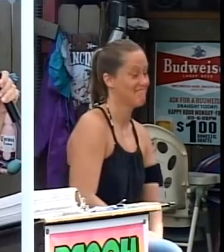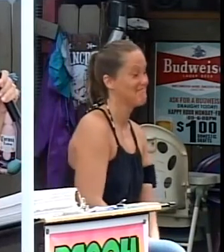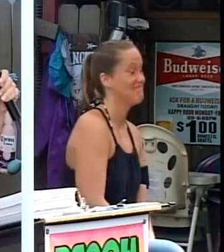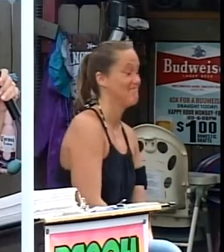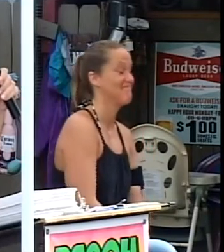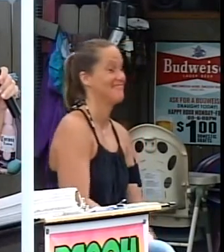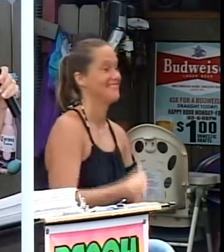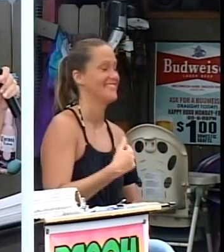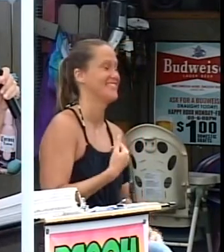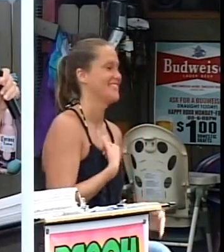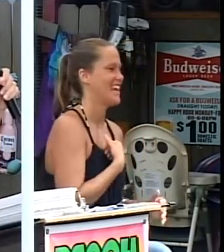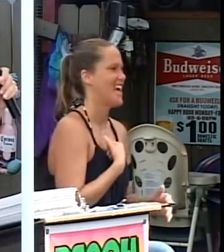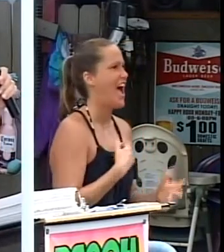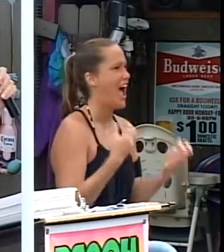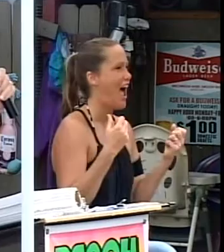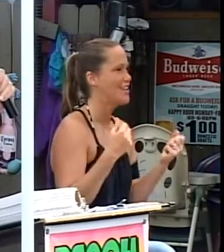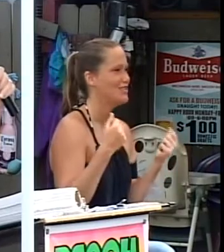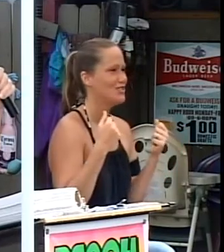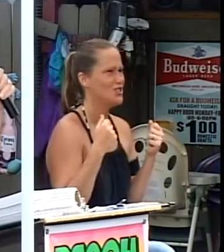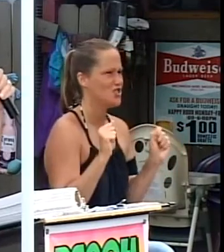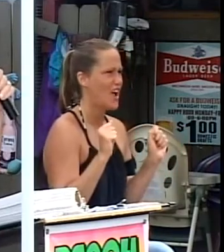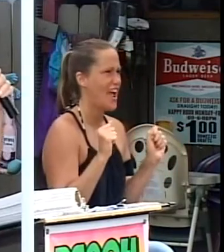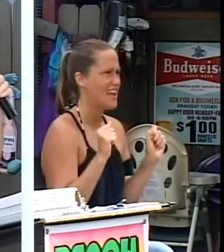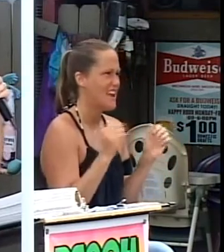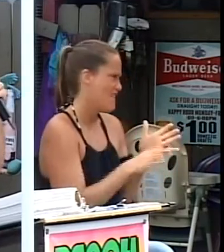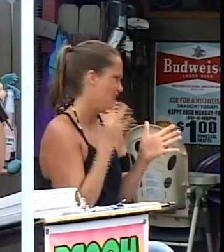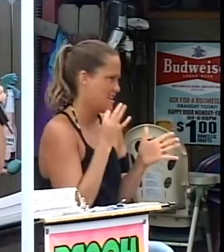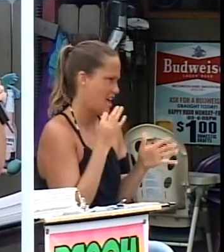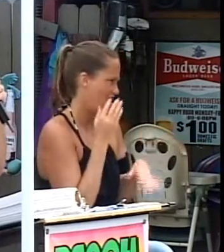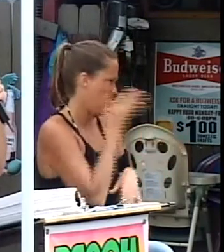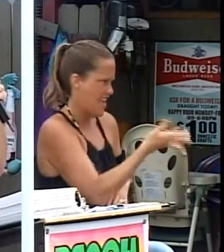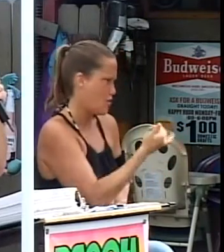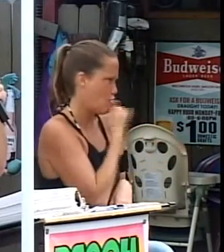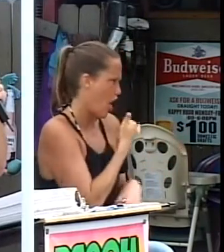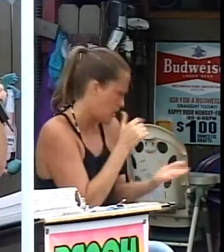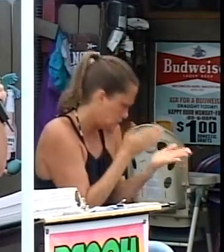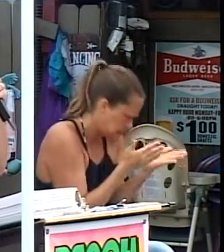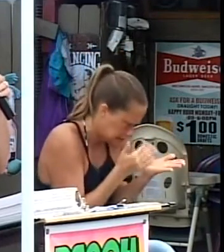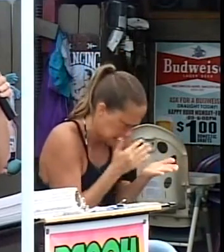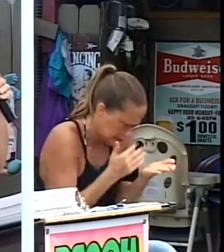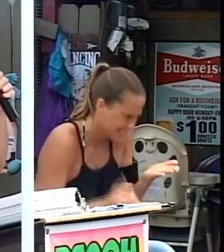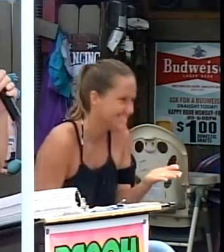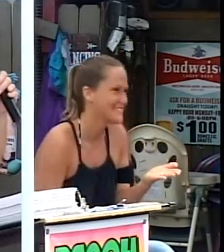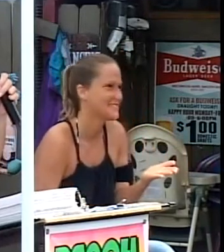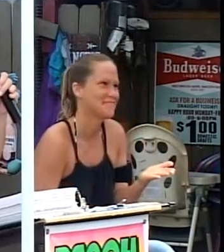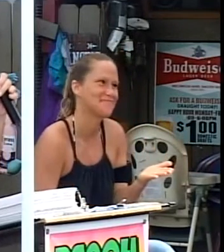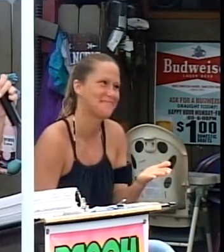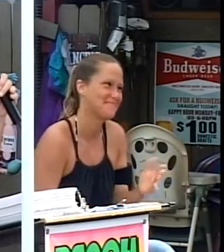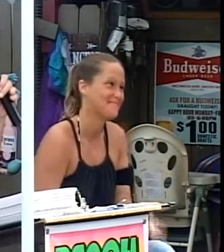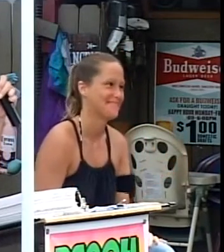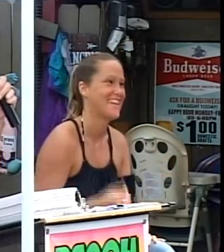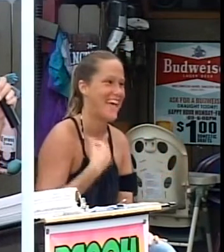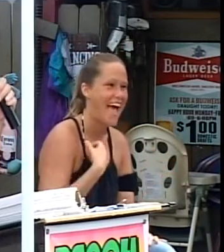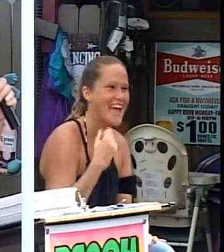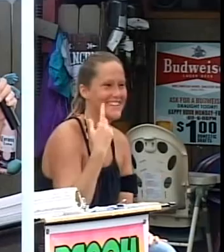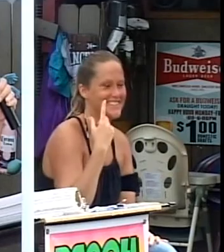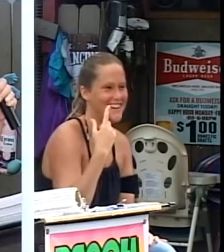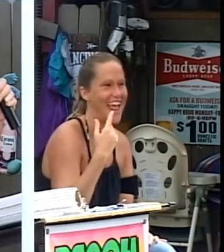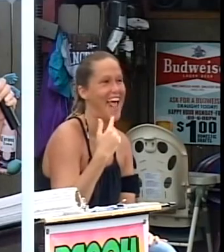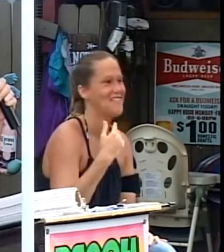huh? And I realized, I said, you know what? You're just as arrogant as they are in your own personal belief